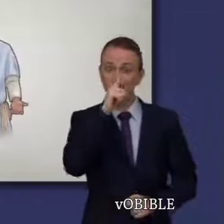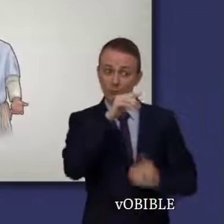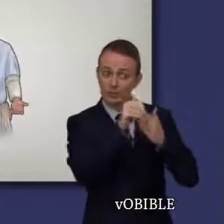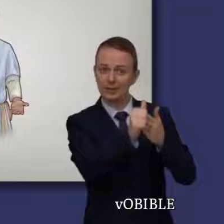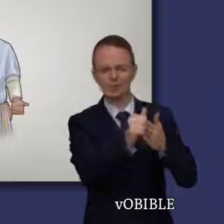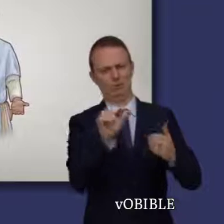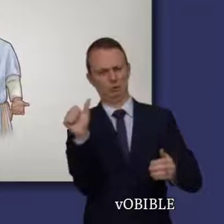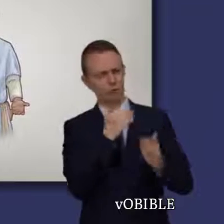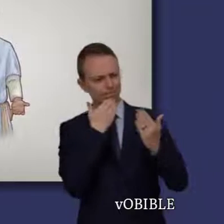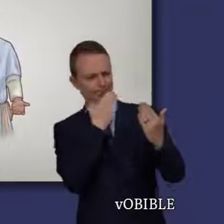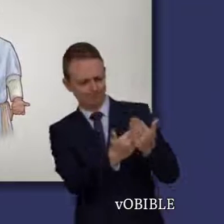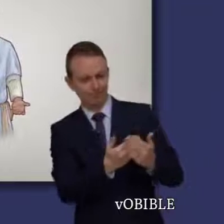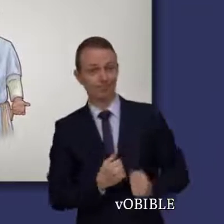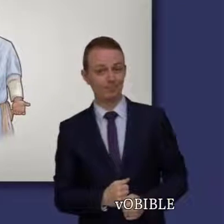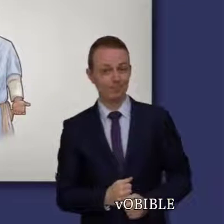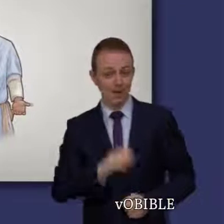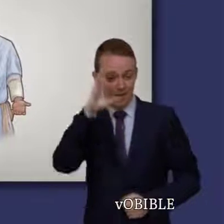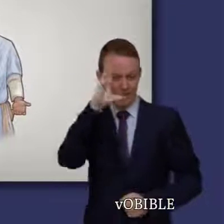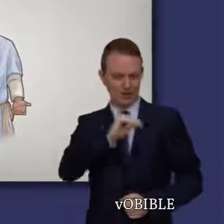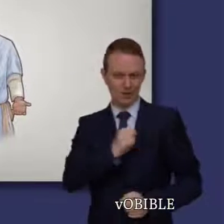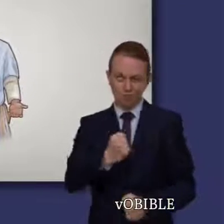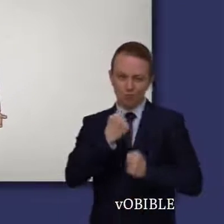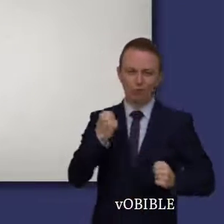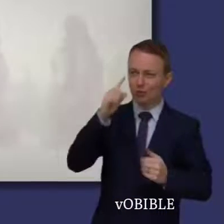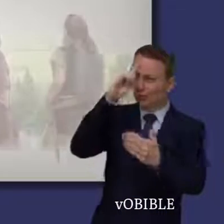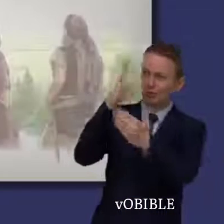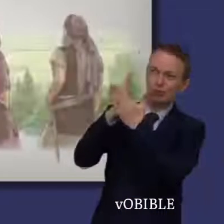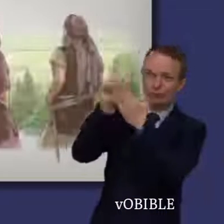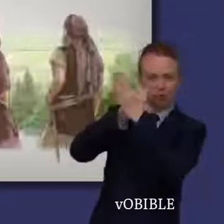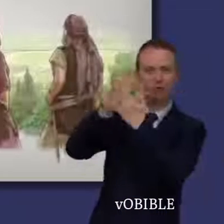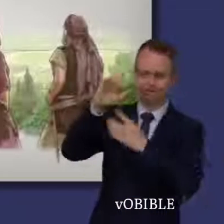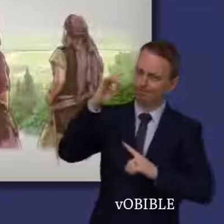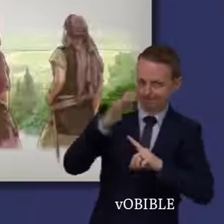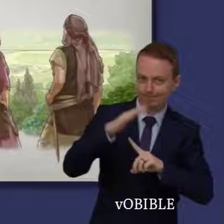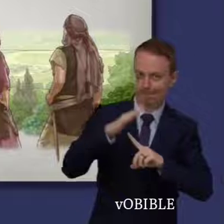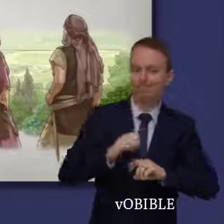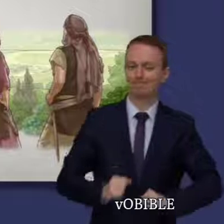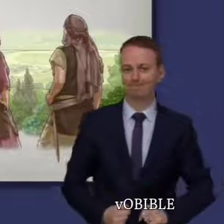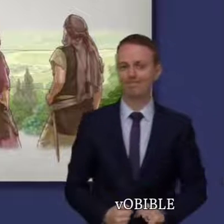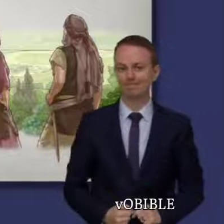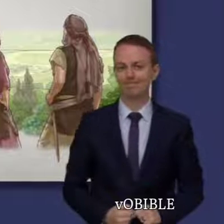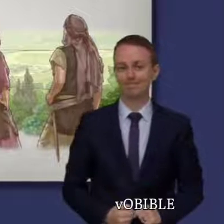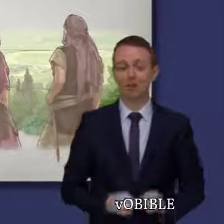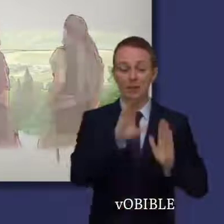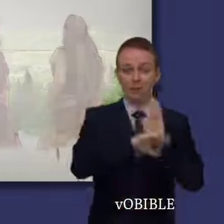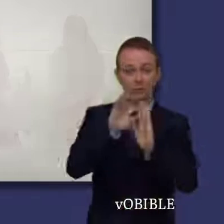to obey God's appointed representatives, and it illustrates the importance of strong